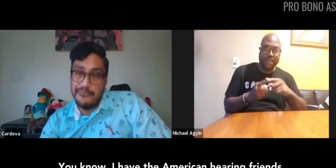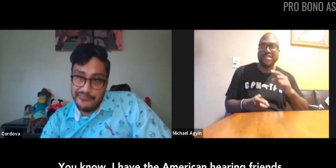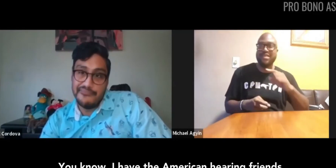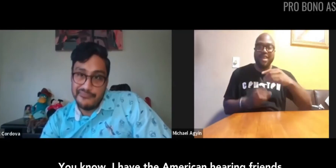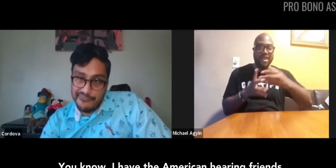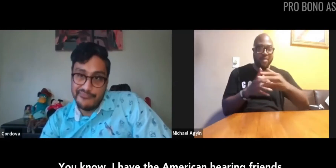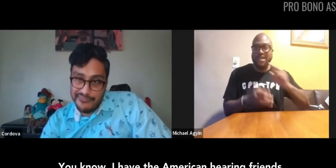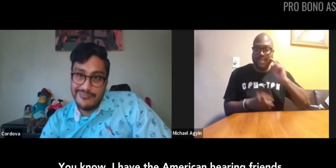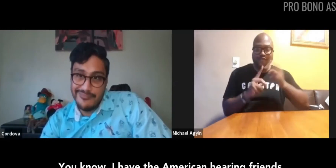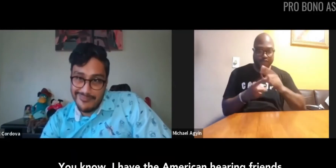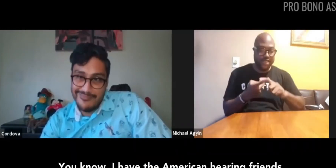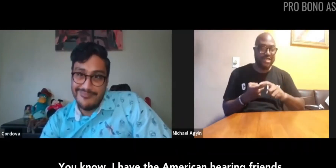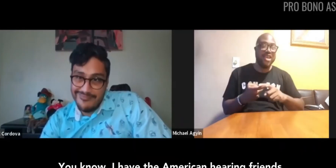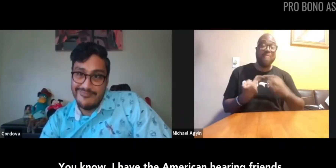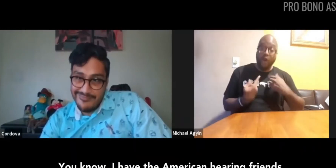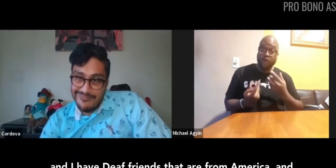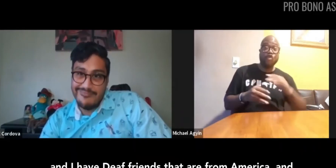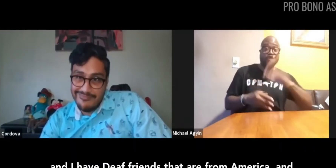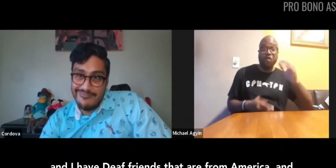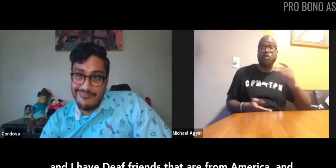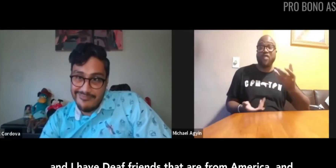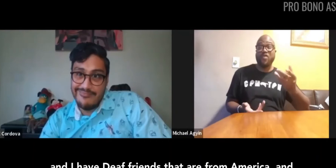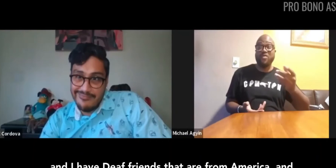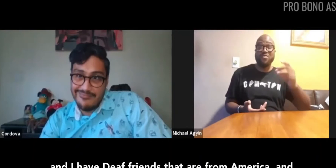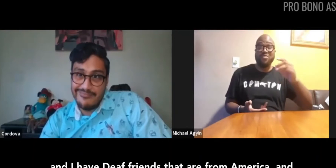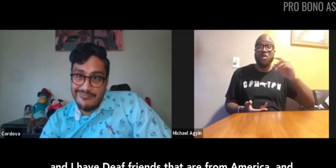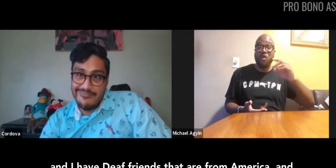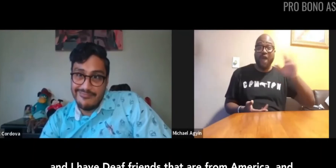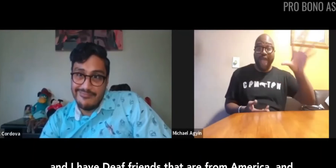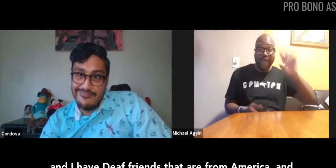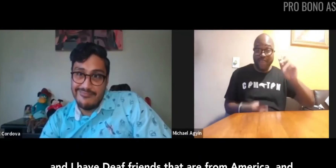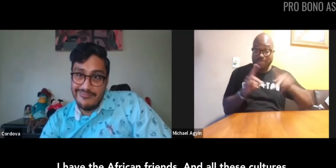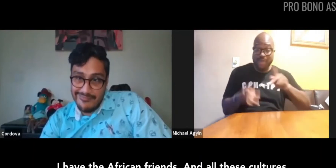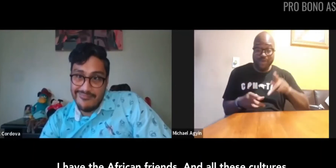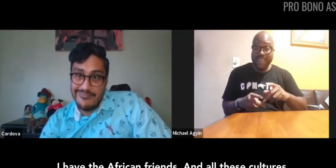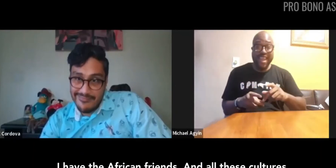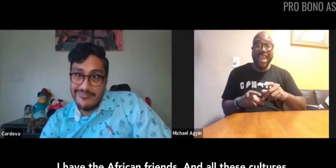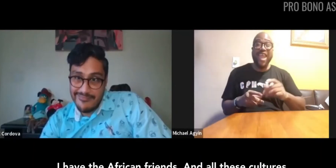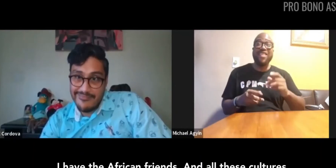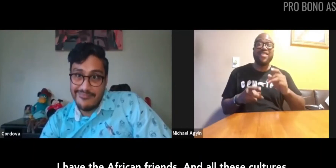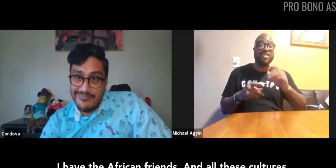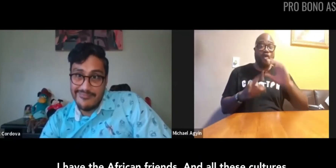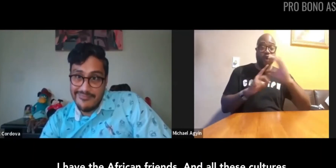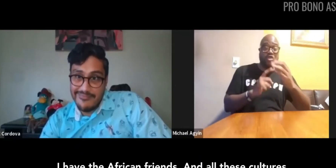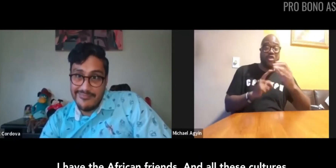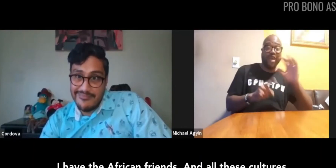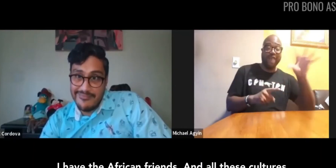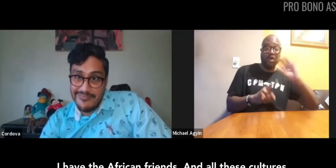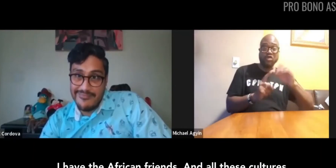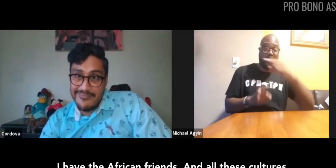I have the American hearing friends, and I have deaf friends that are from America. Then I have the African friends.